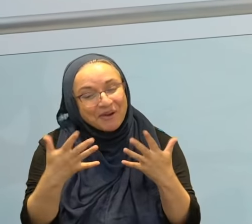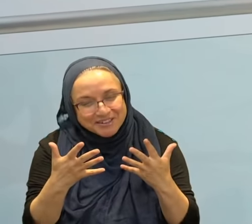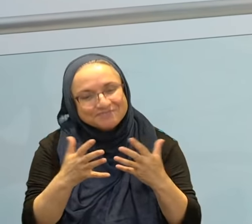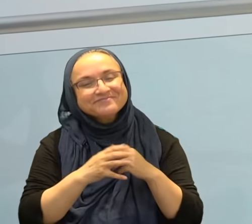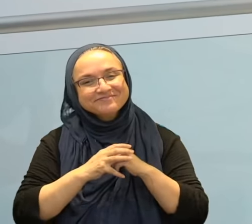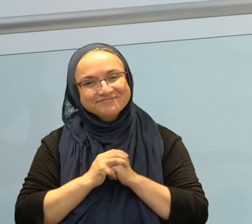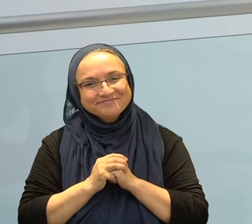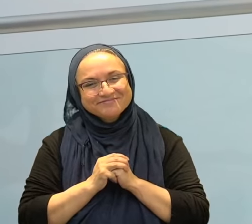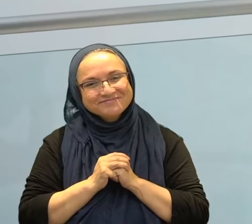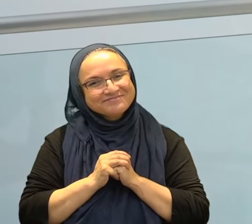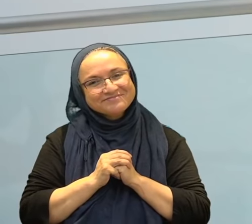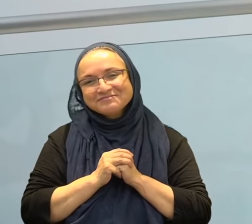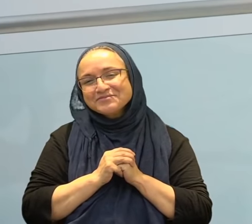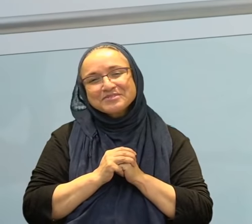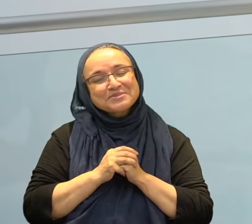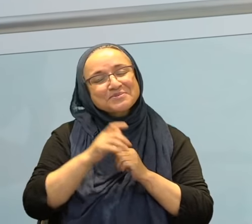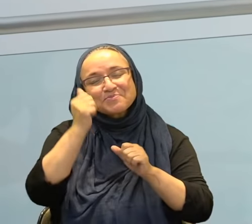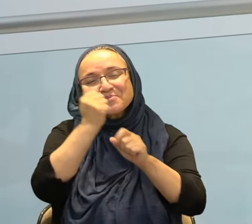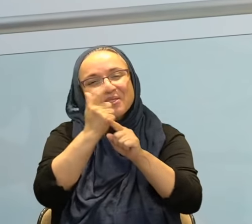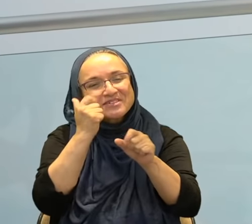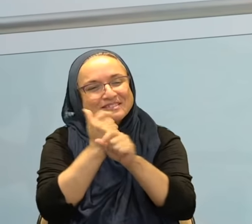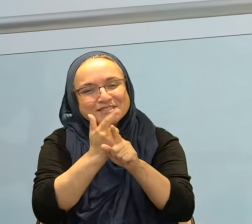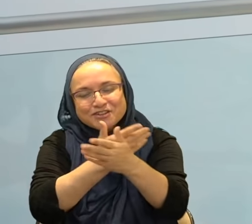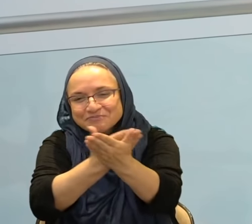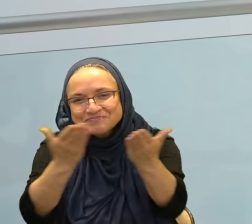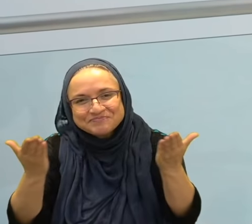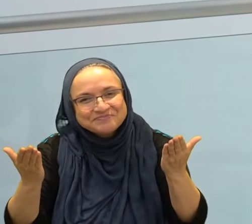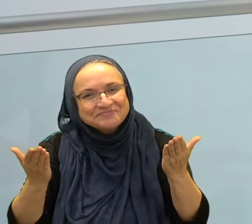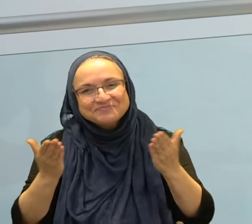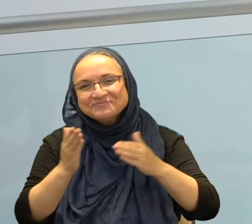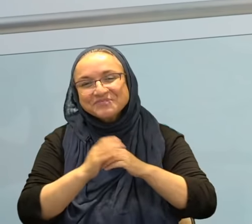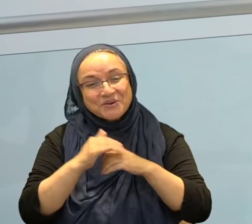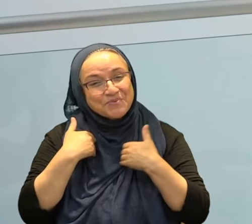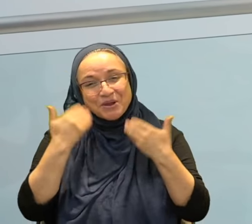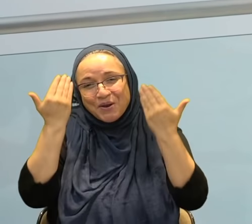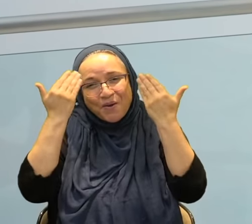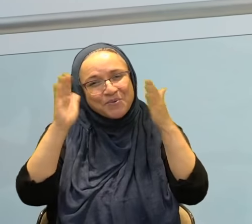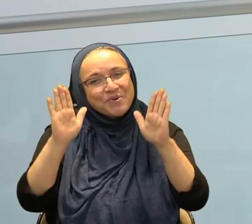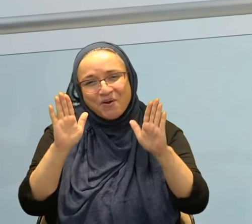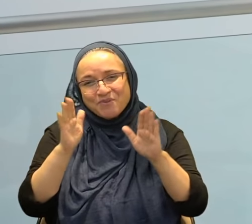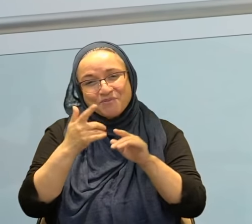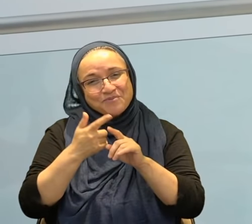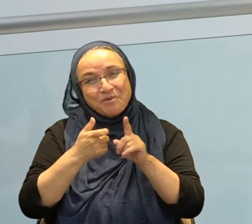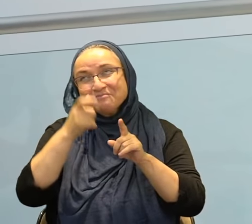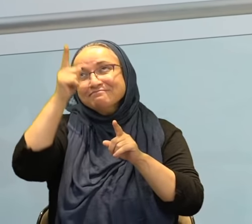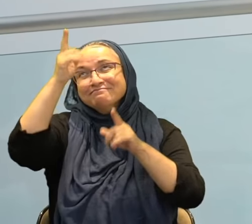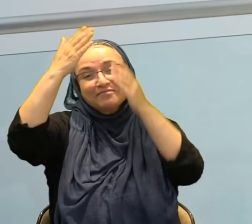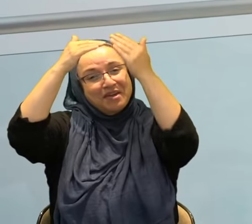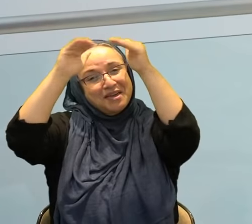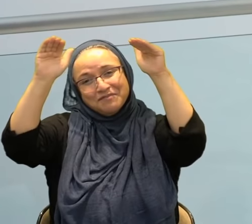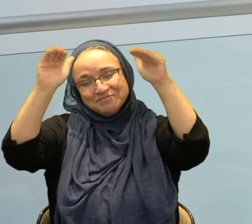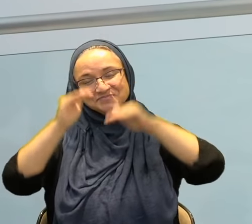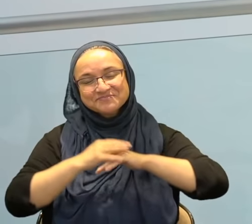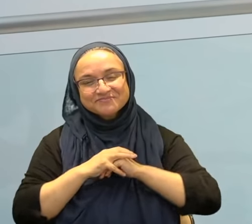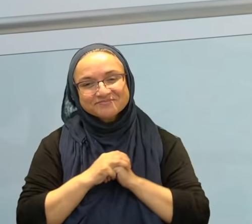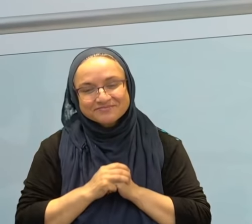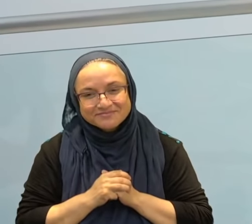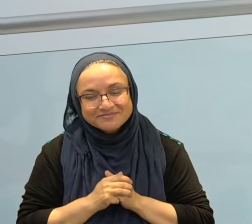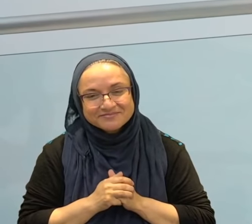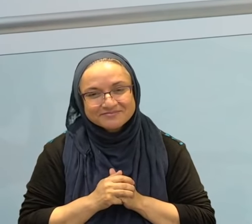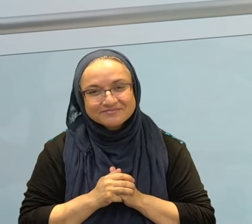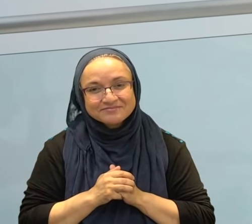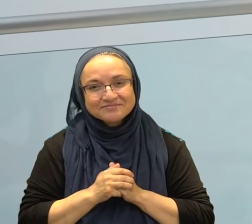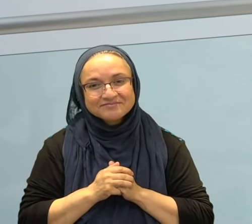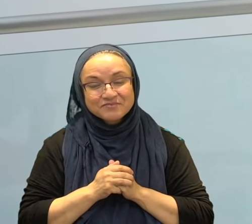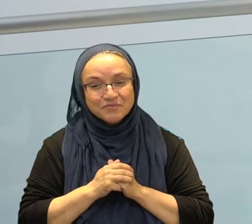from the heavens for us when we're in those low points. But we know that the Lord